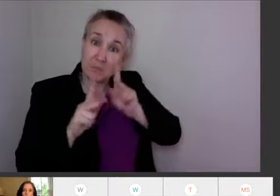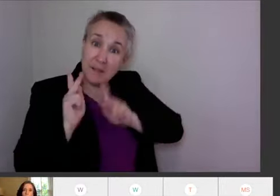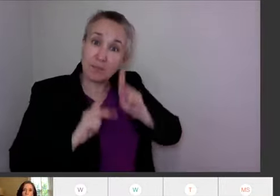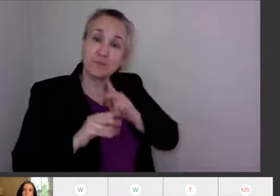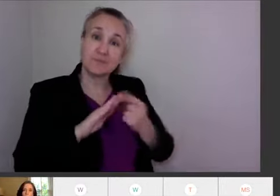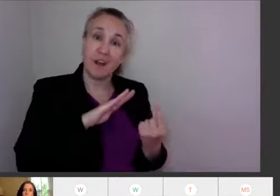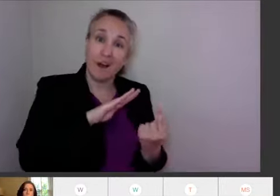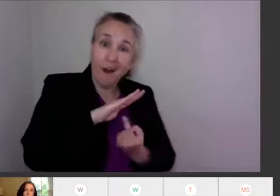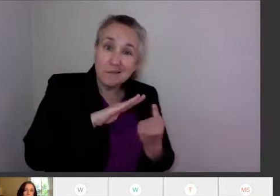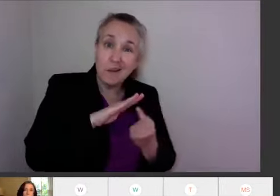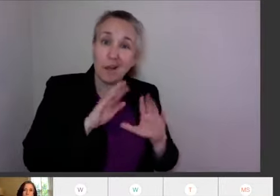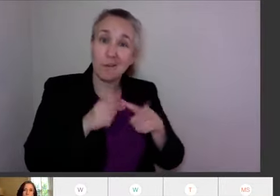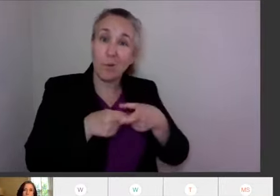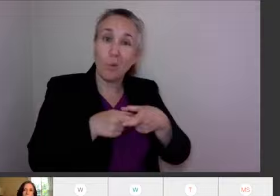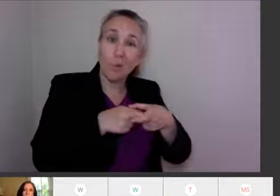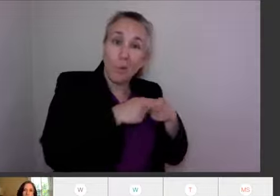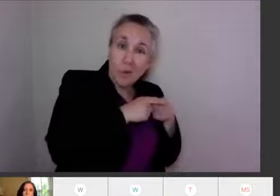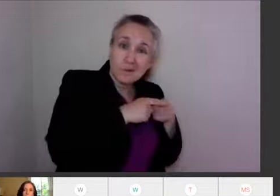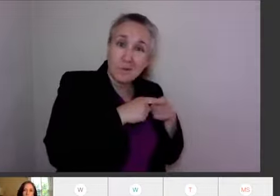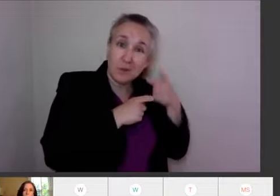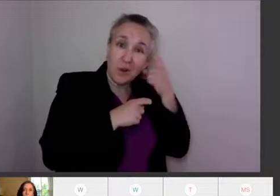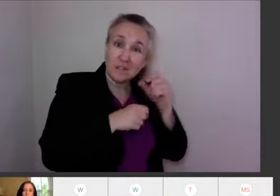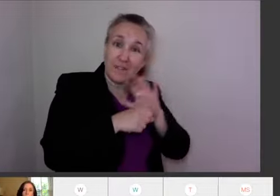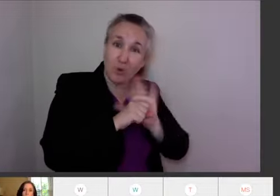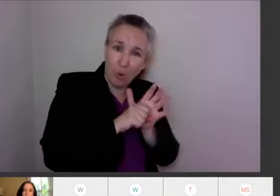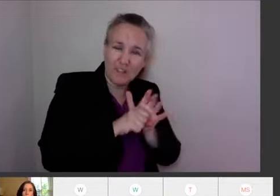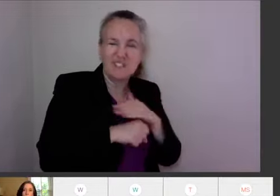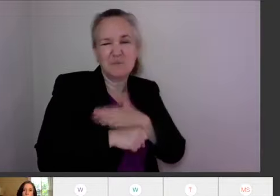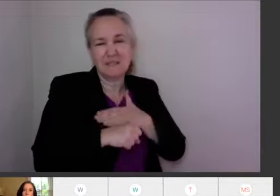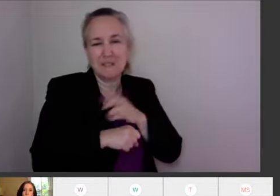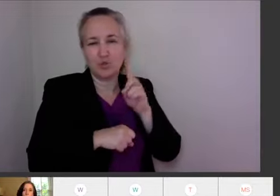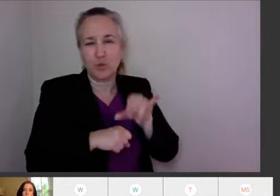or quarantine for COVID-19 that they do so.